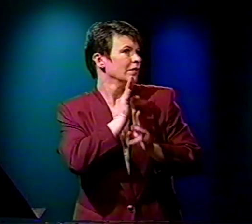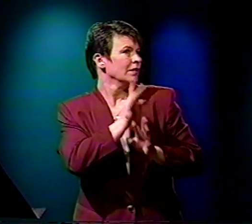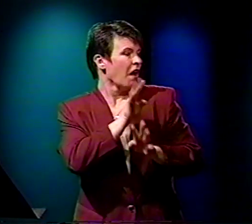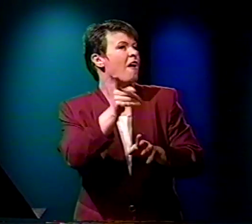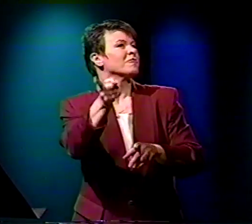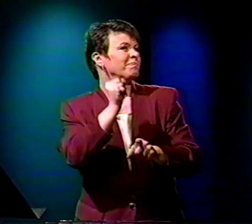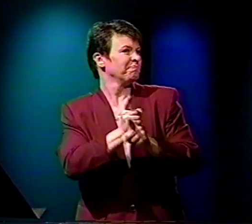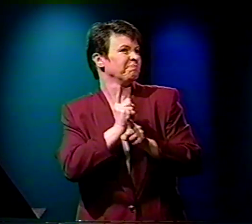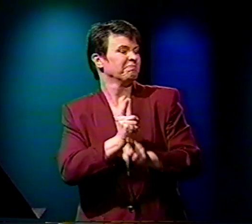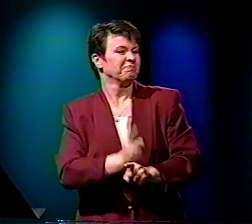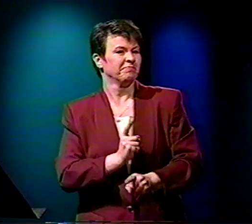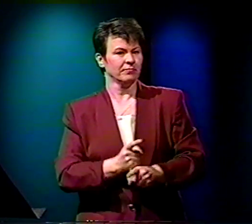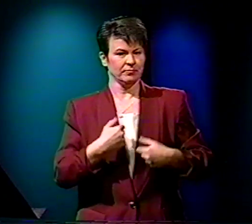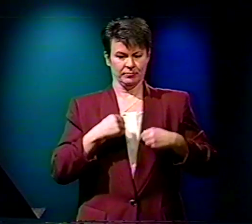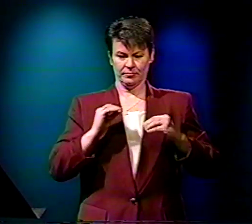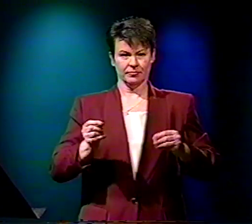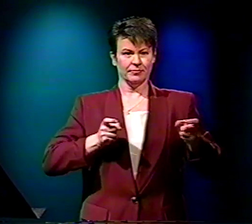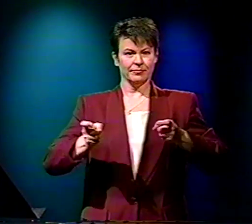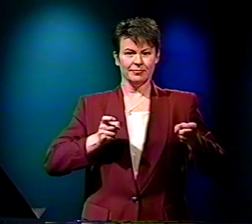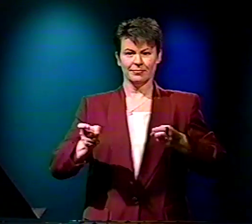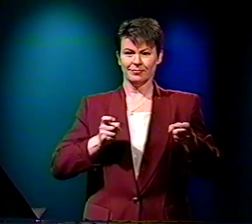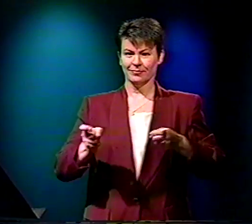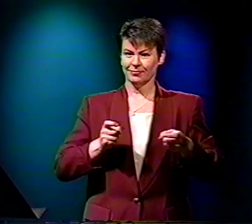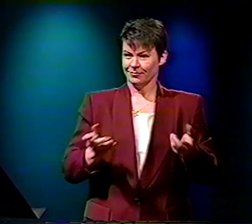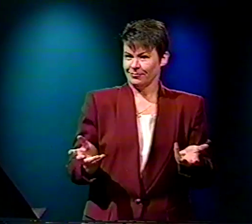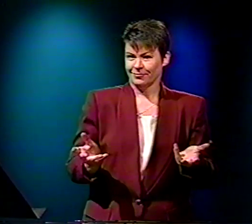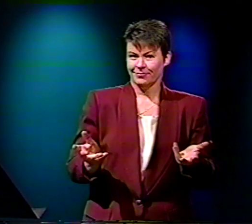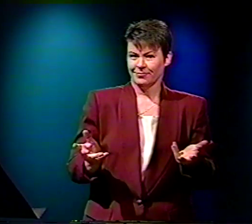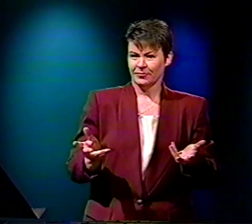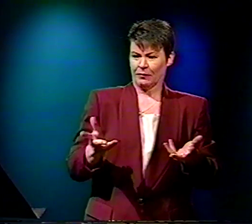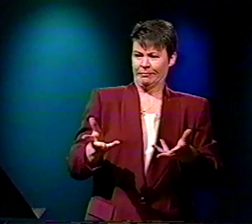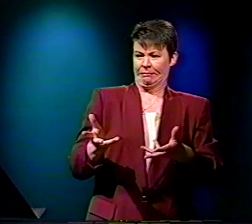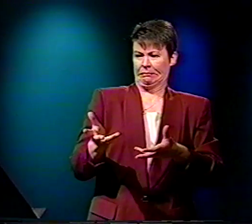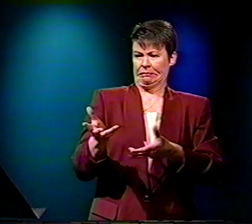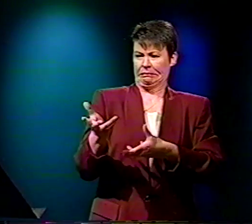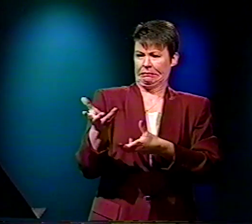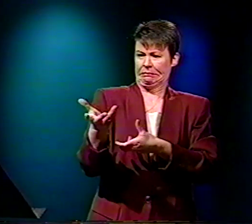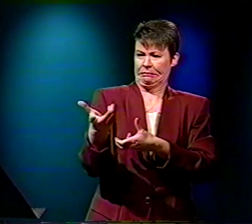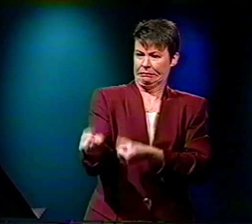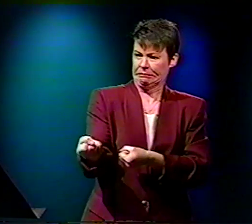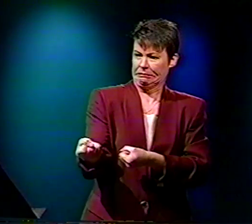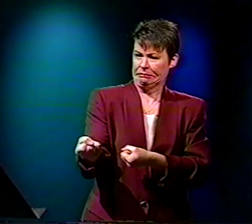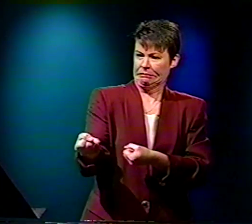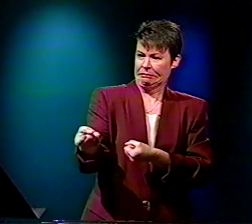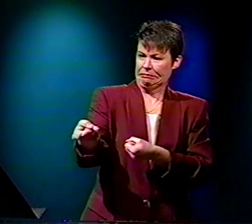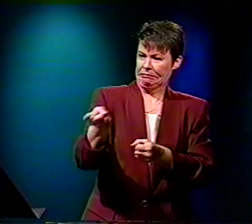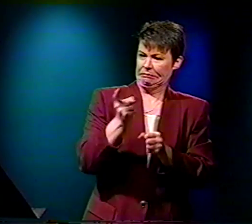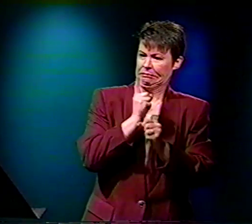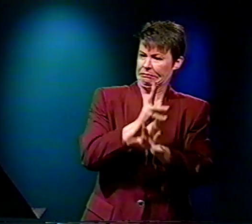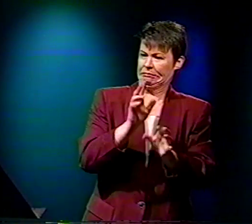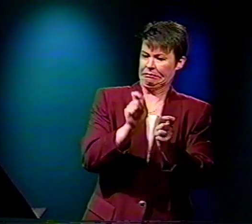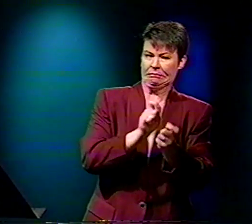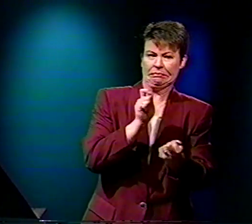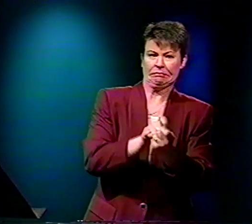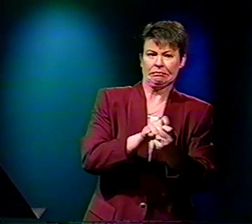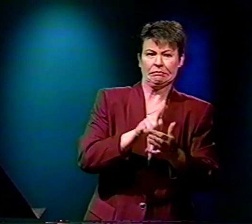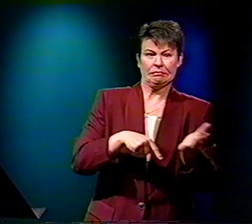interpreting? Are they going to always interpret accurately what the hearing person says? How is the deaf person going to have control over that, or even knowledge of whether it's accurate or